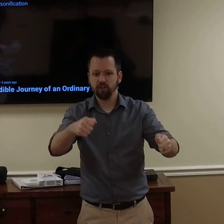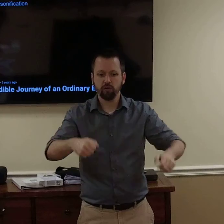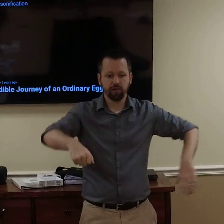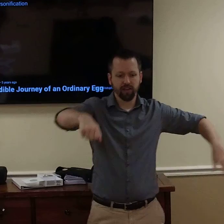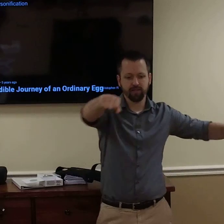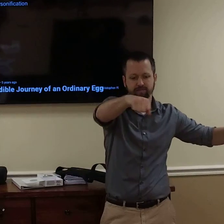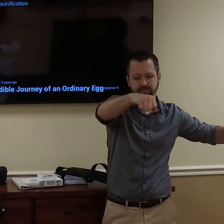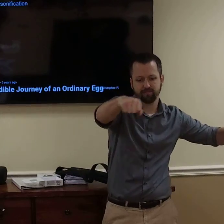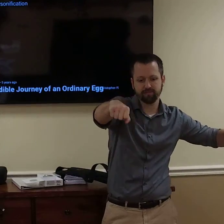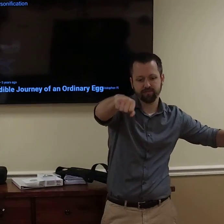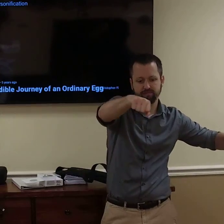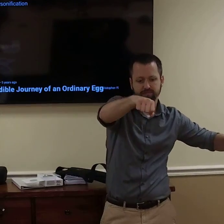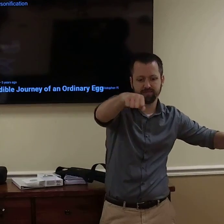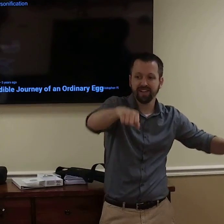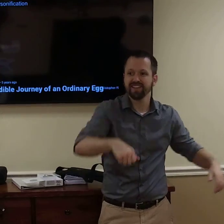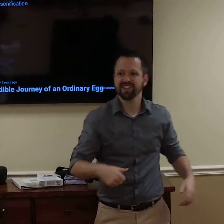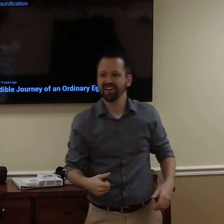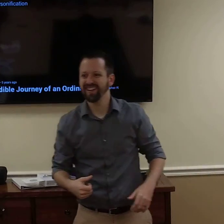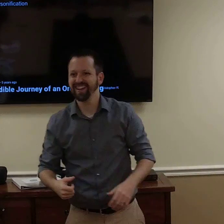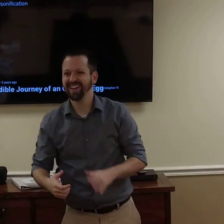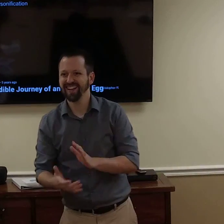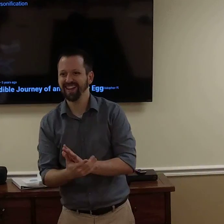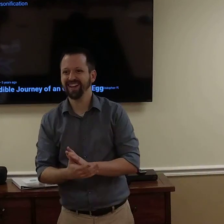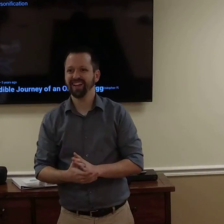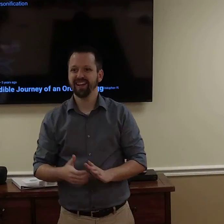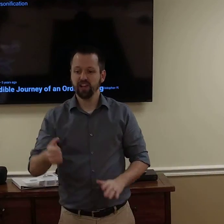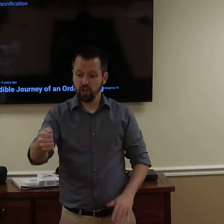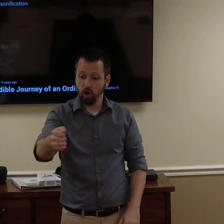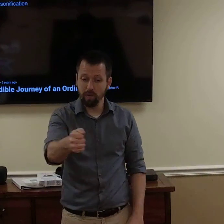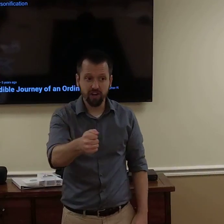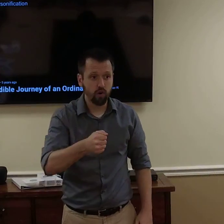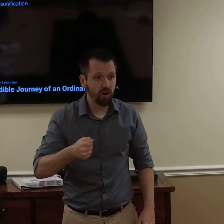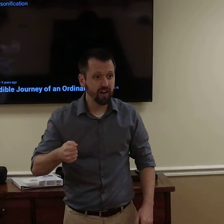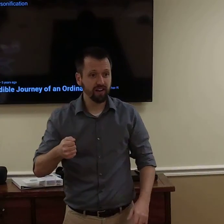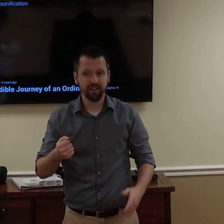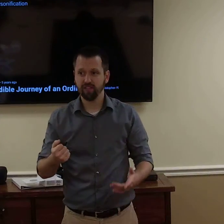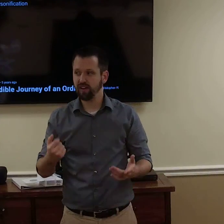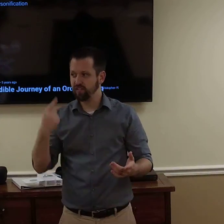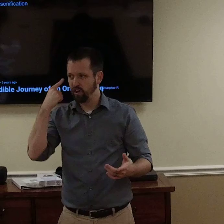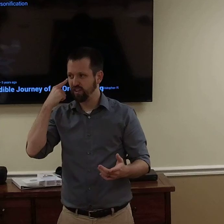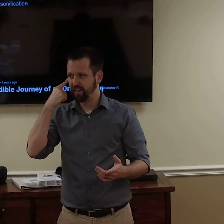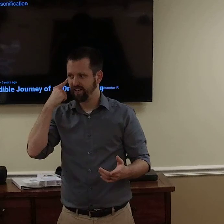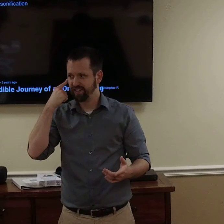Or so you could open a door. What else do y'all think?